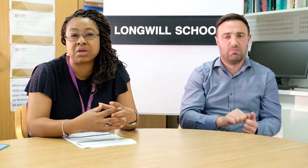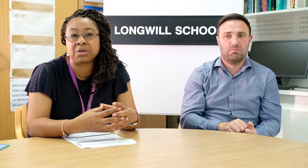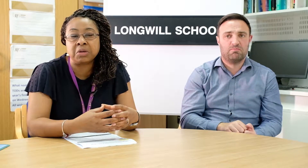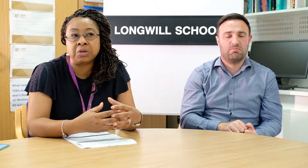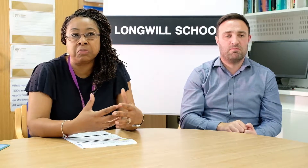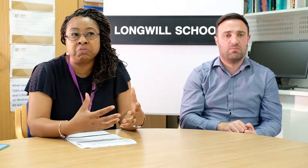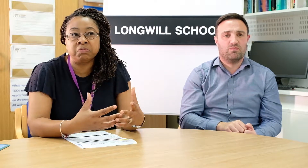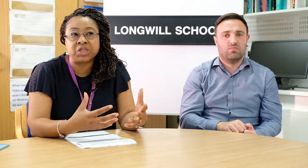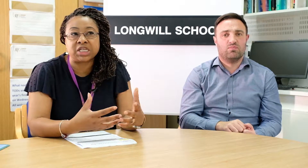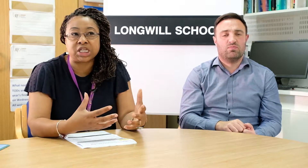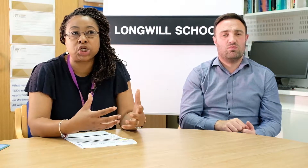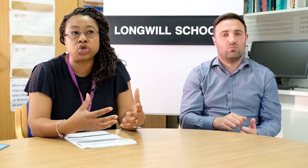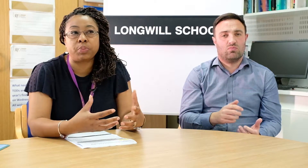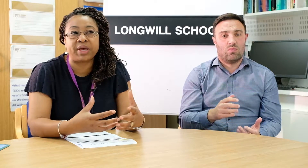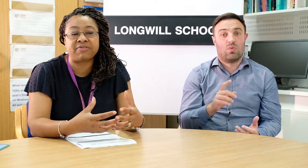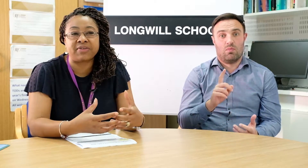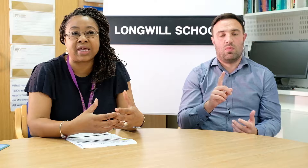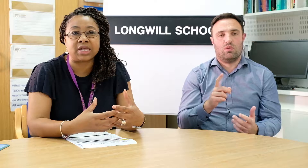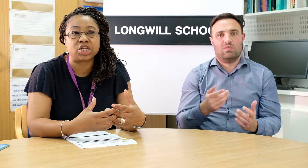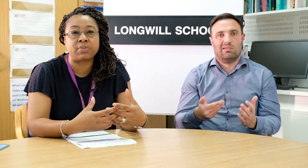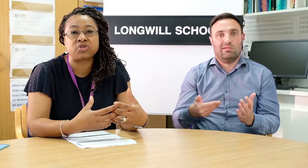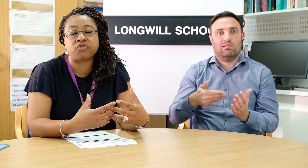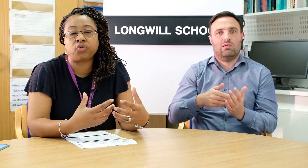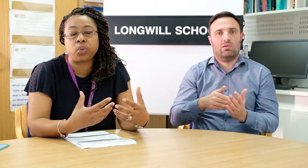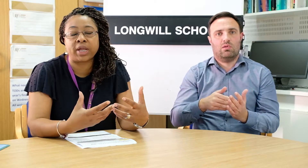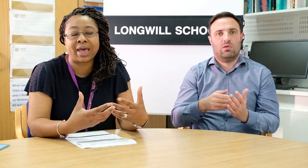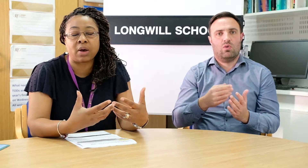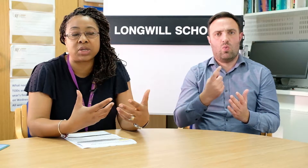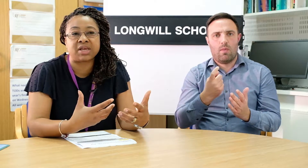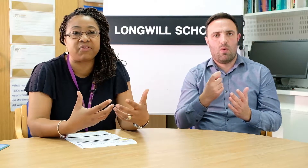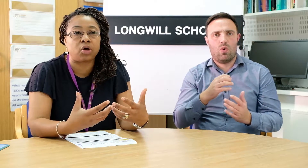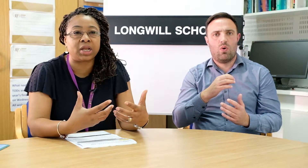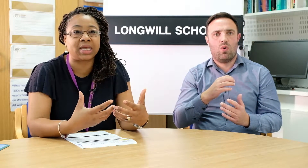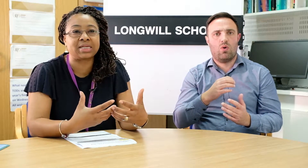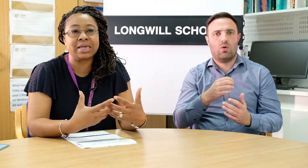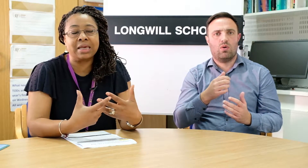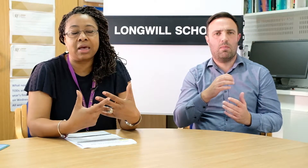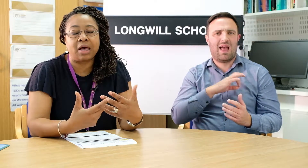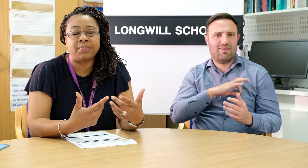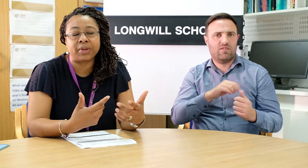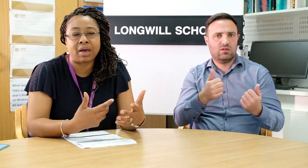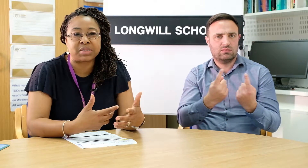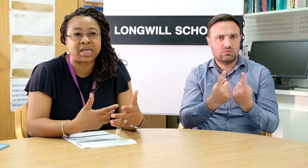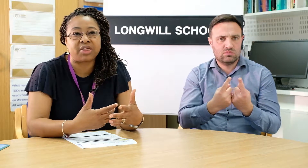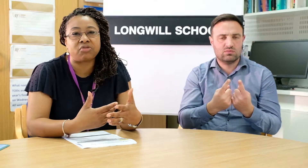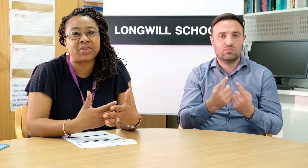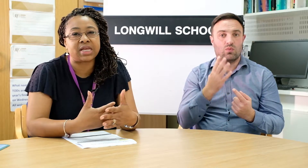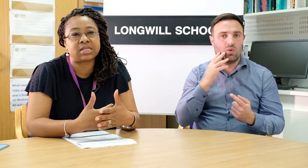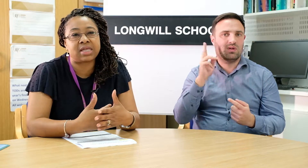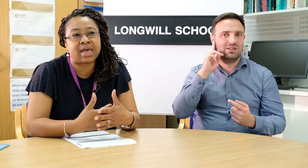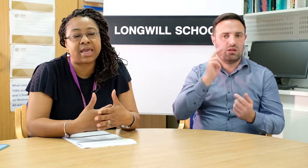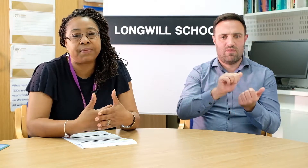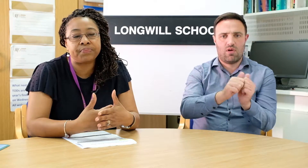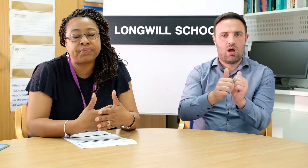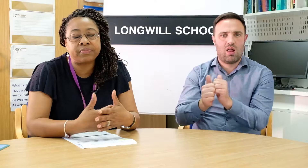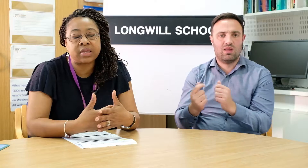perhaps the additional benefit in terms of when our deaf colleagues come together